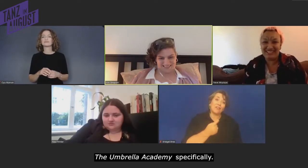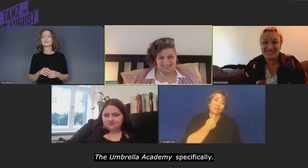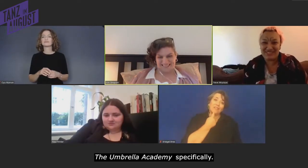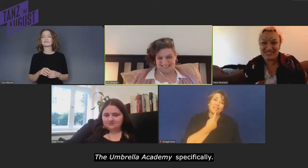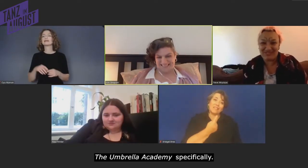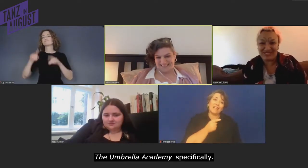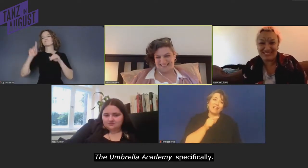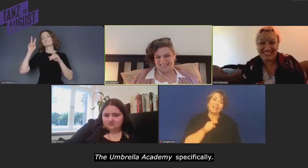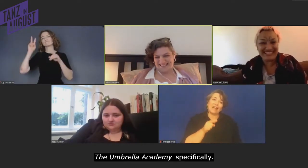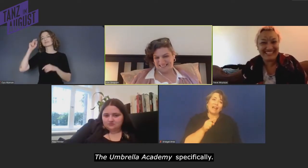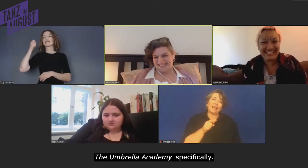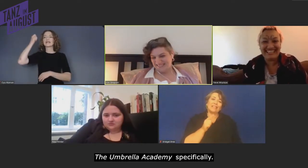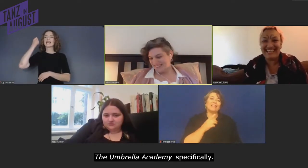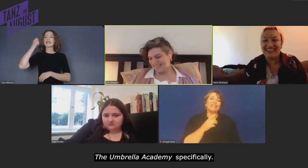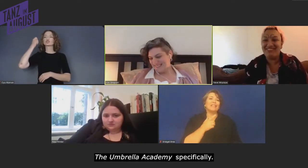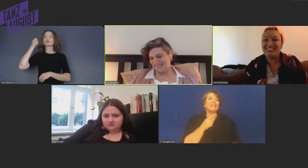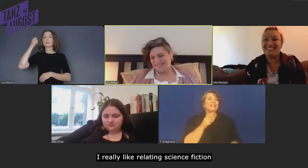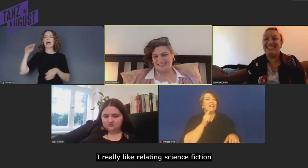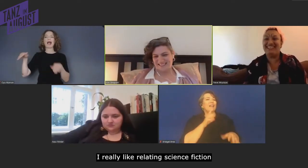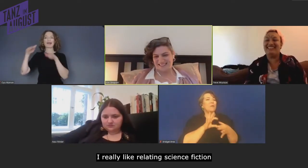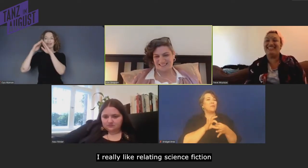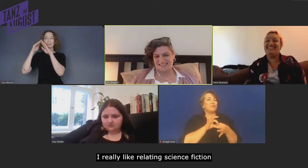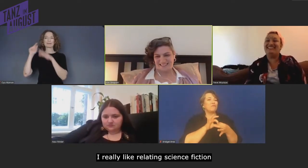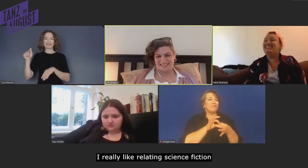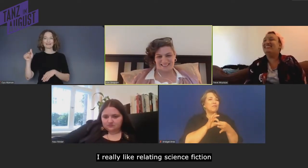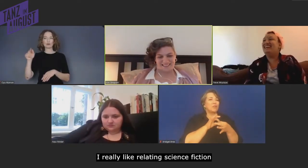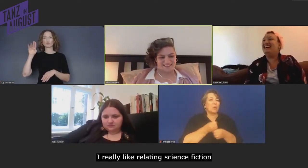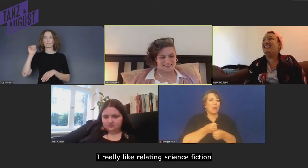Academy specifically. And I really like